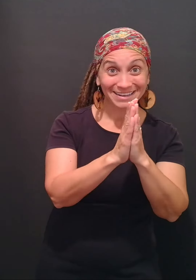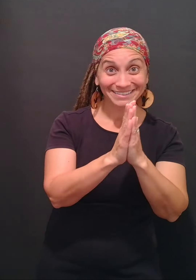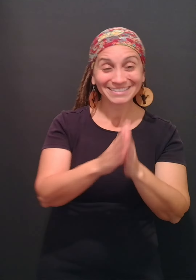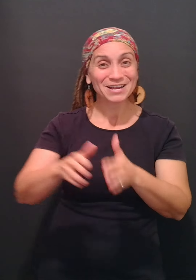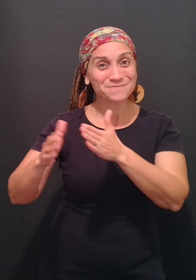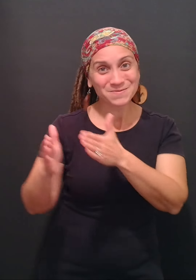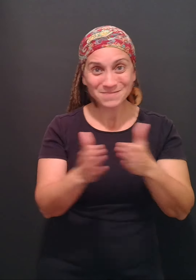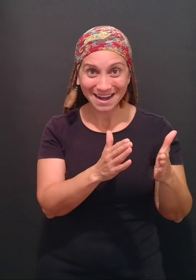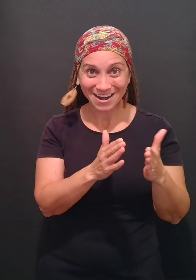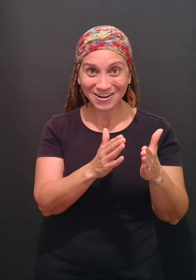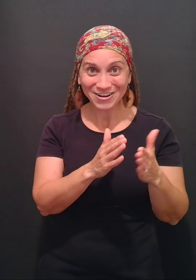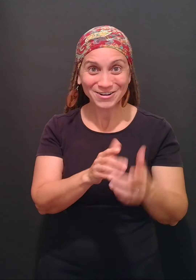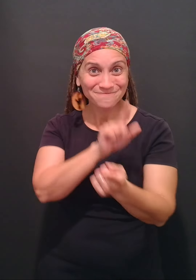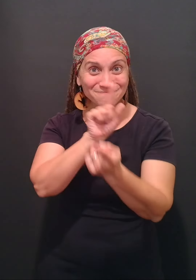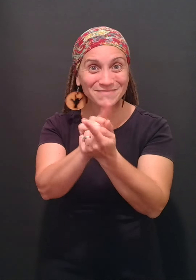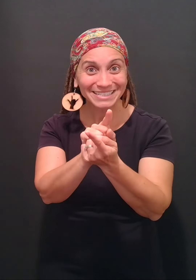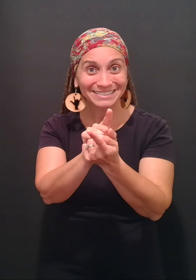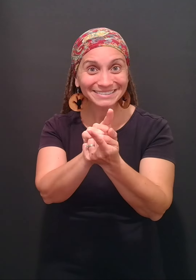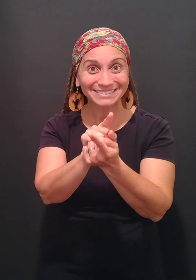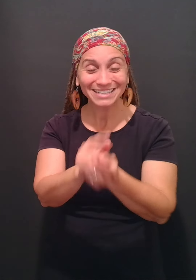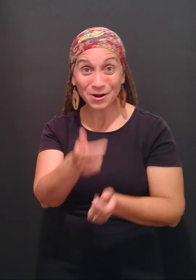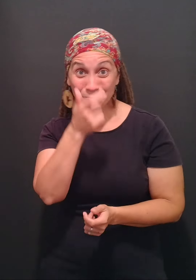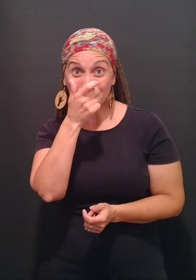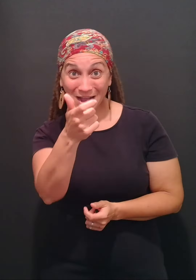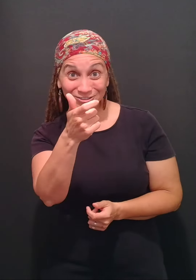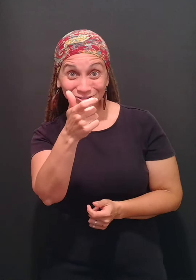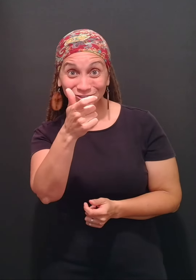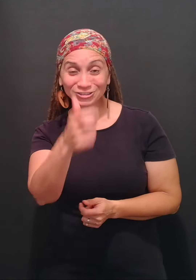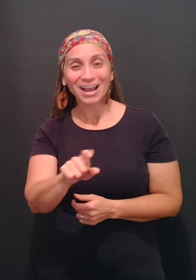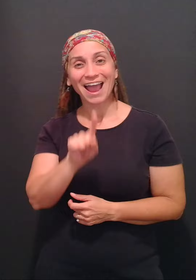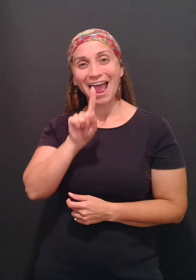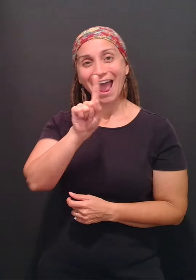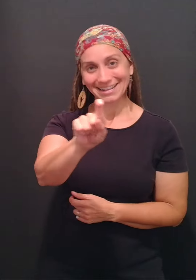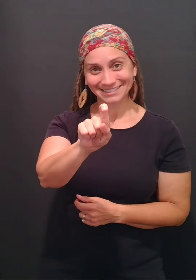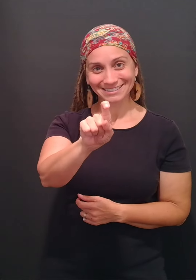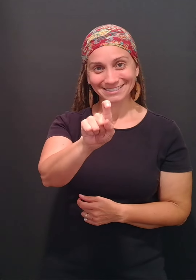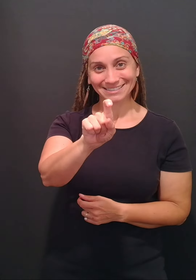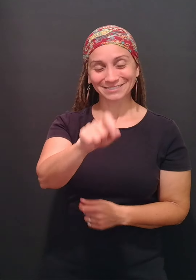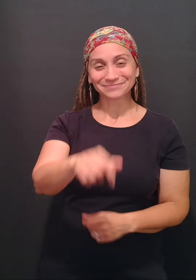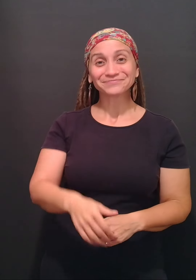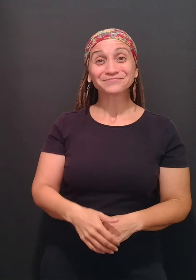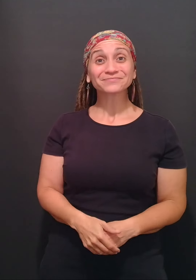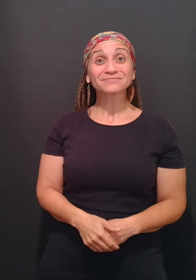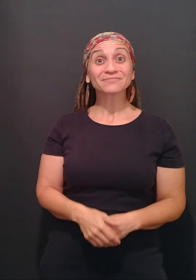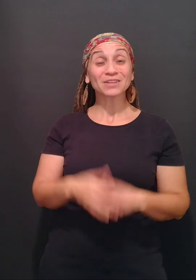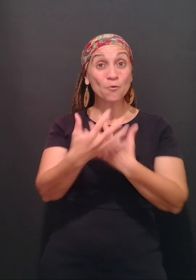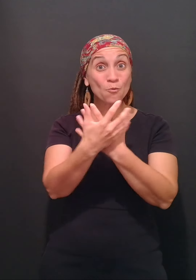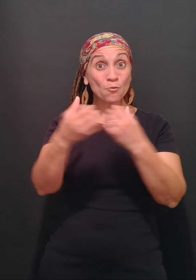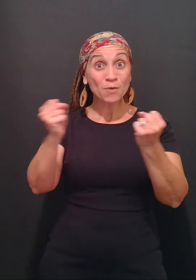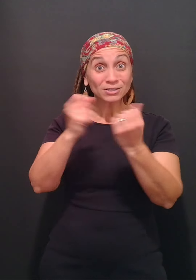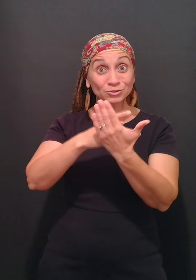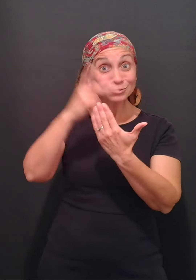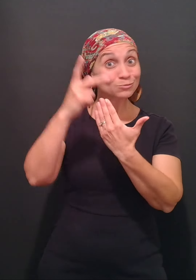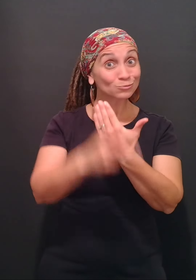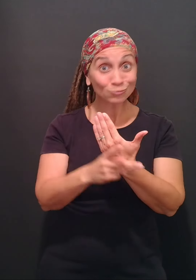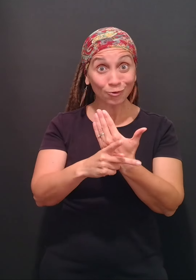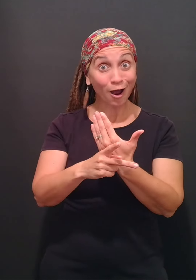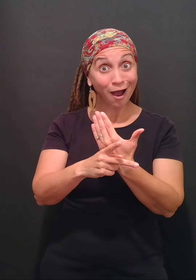pray, prepare, meet, watch, and ask. The Rescue